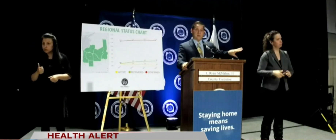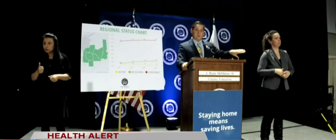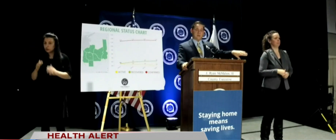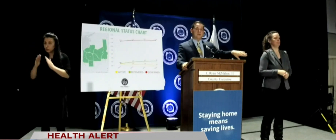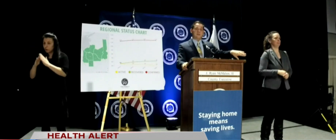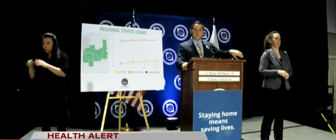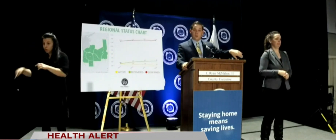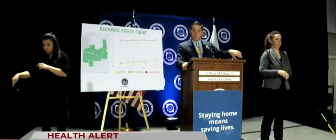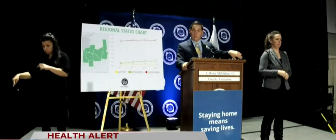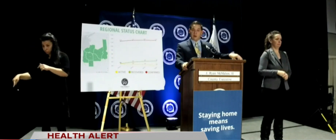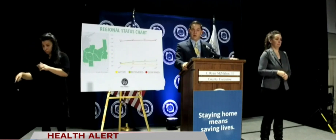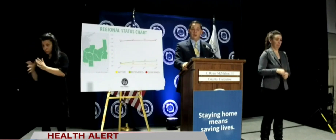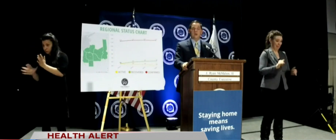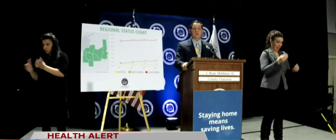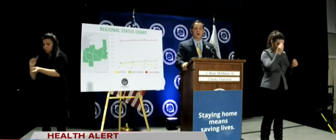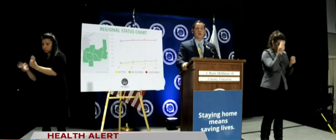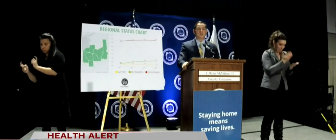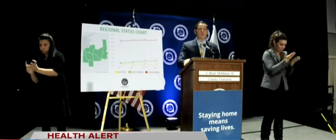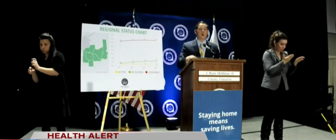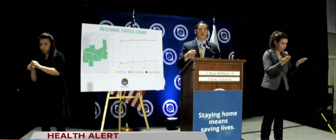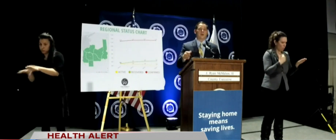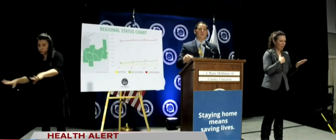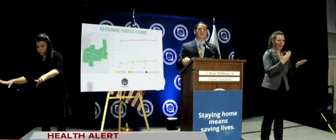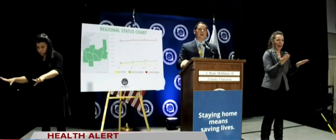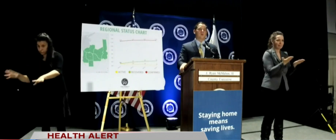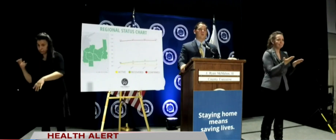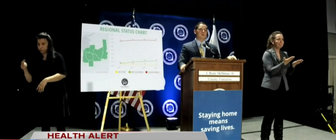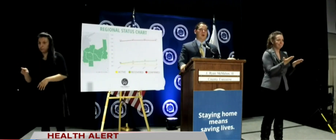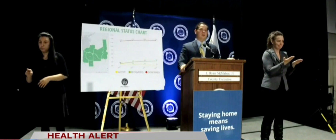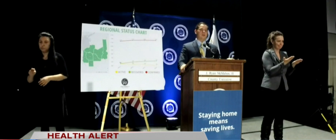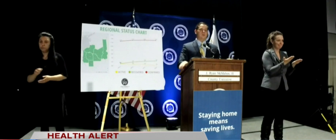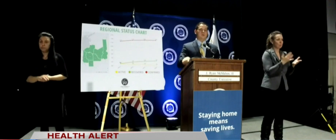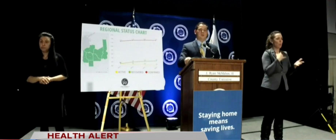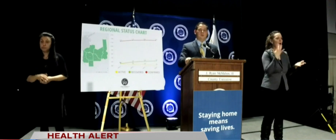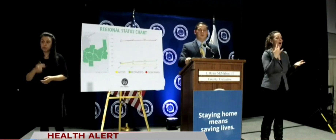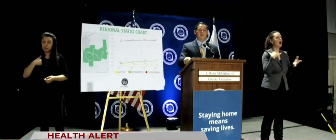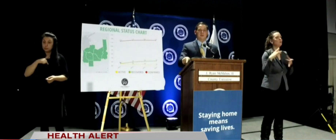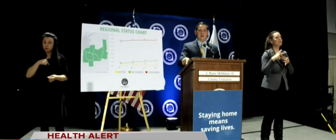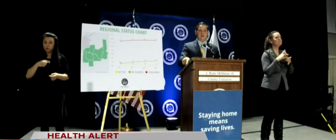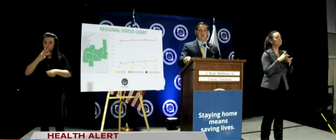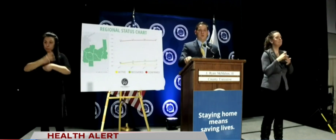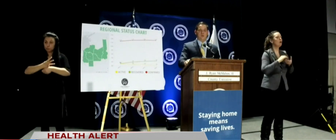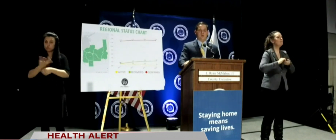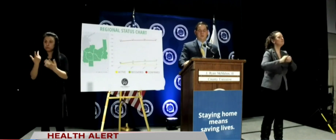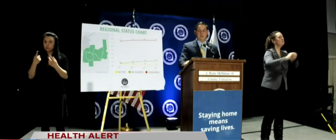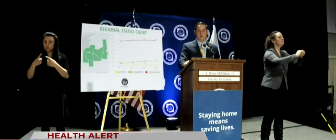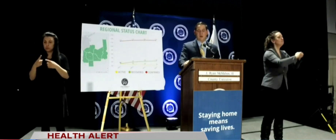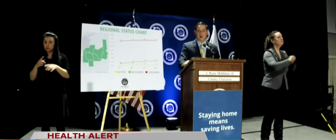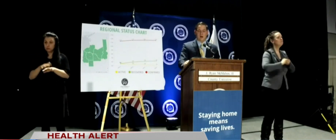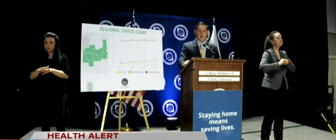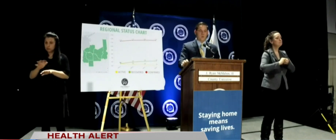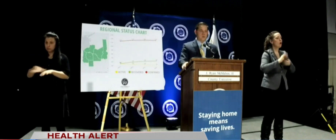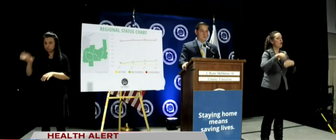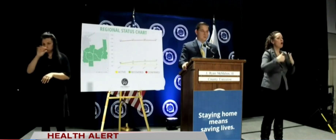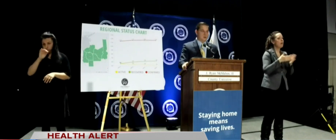data looks even a little bit better. So it's working. We said when we start this, we'll see the results in 10 to 2 weeks. We're